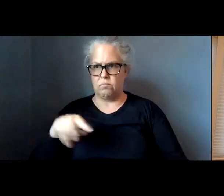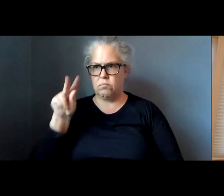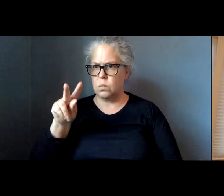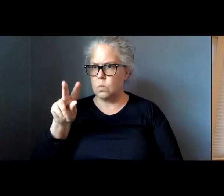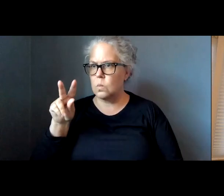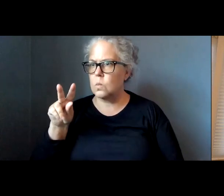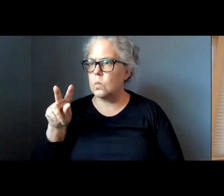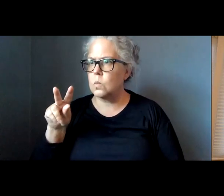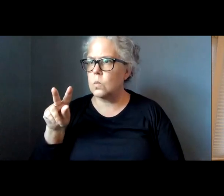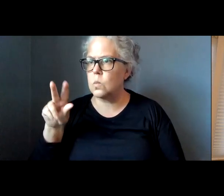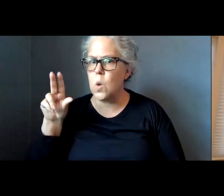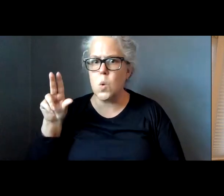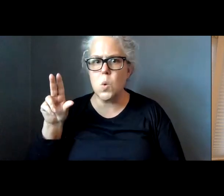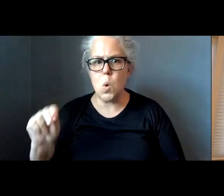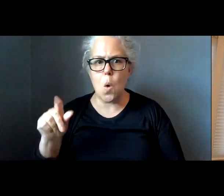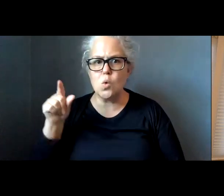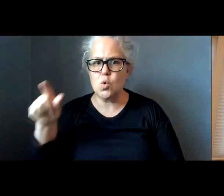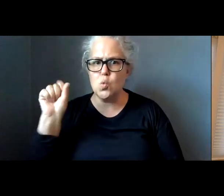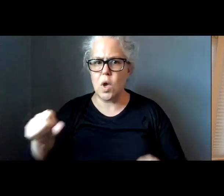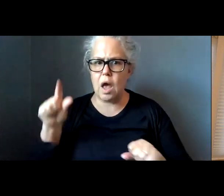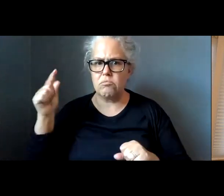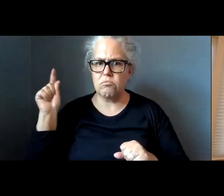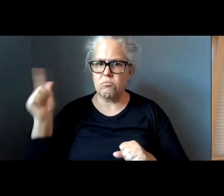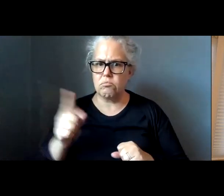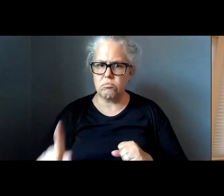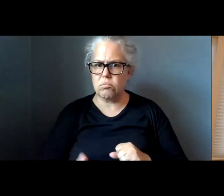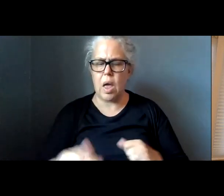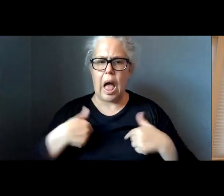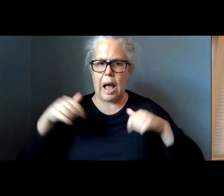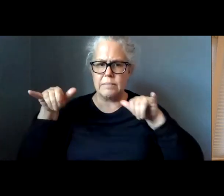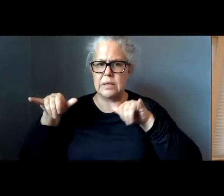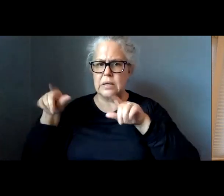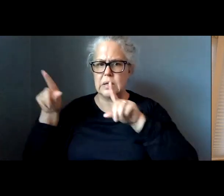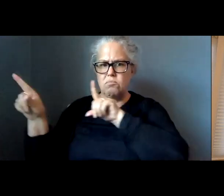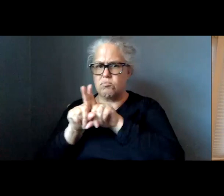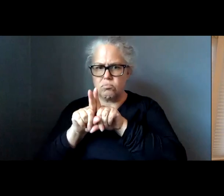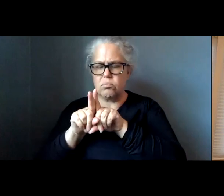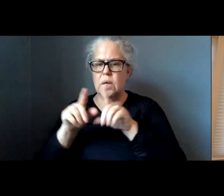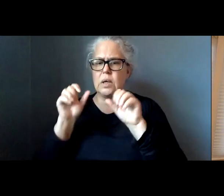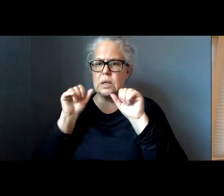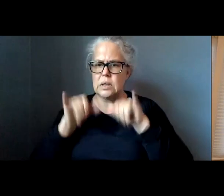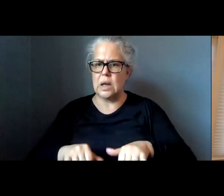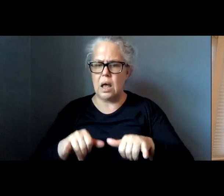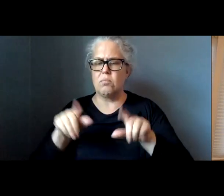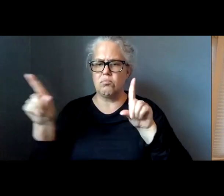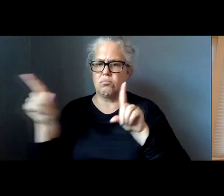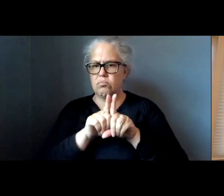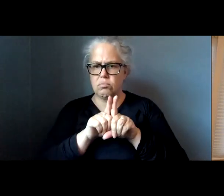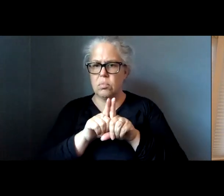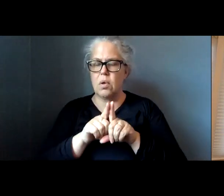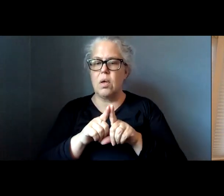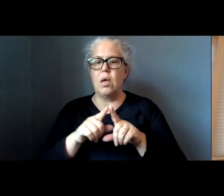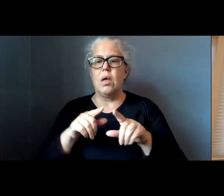She suggested that I might want to go down, but she was remaining. Arriving at the base of the mountain, she showed no outward signs of cold